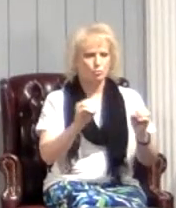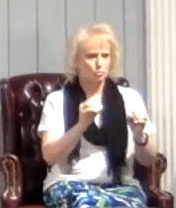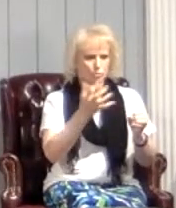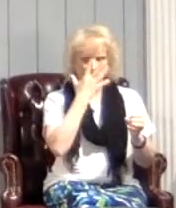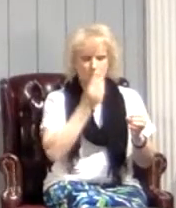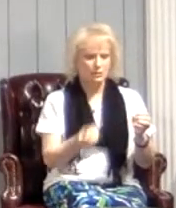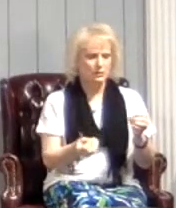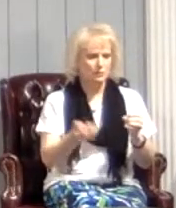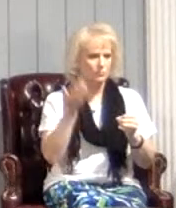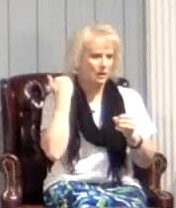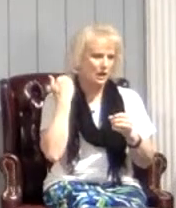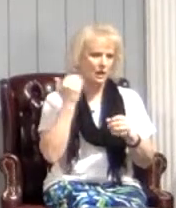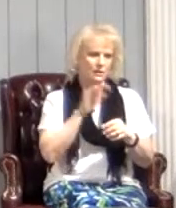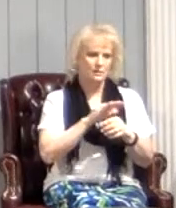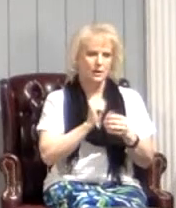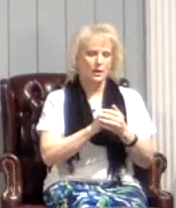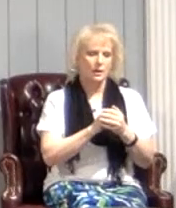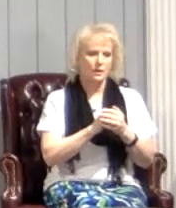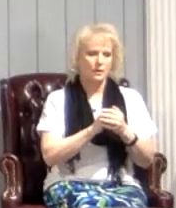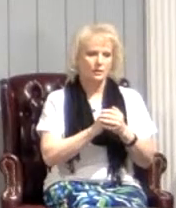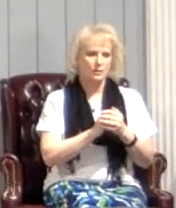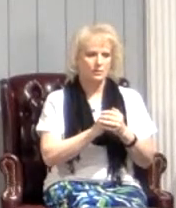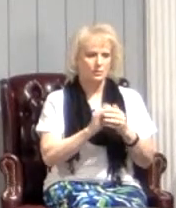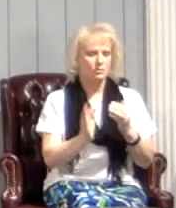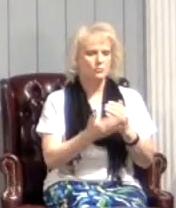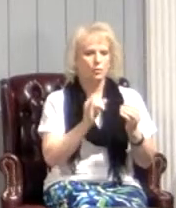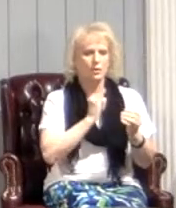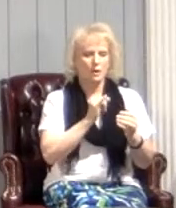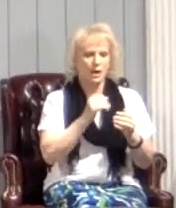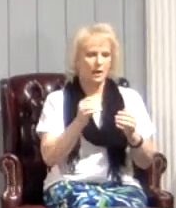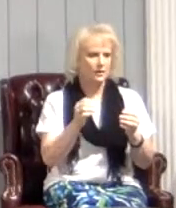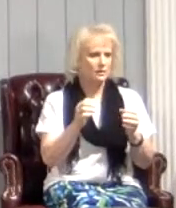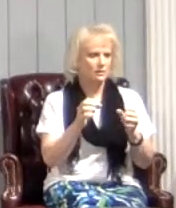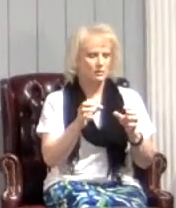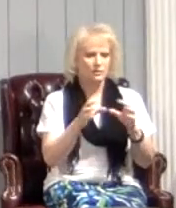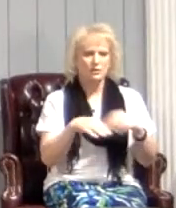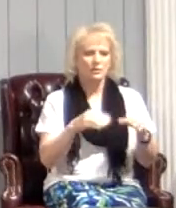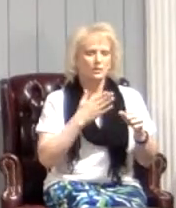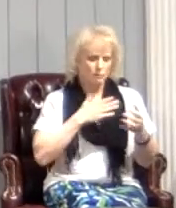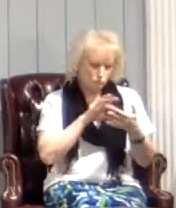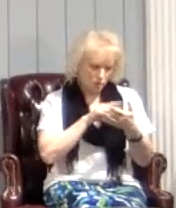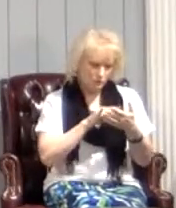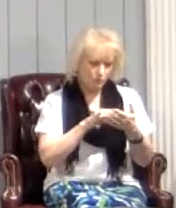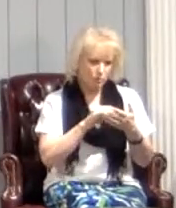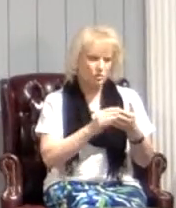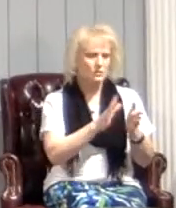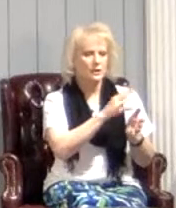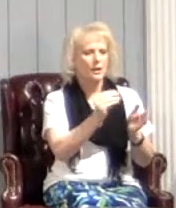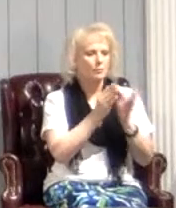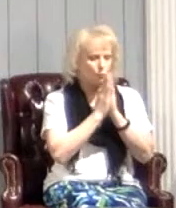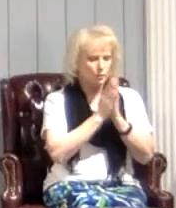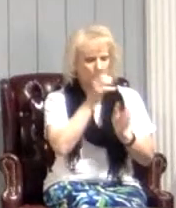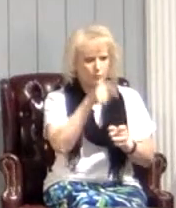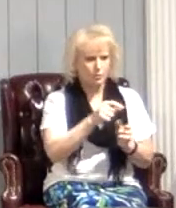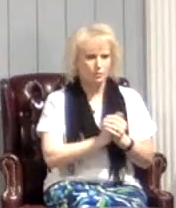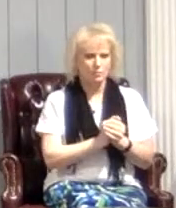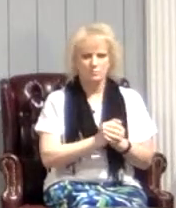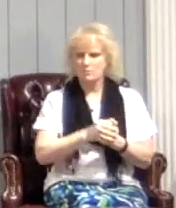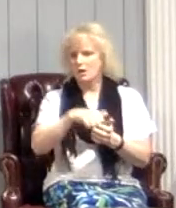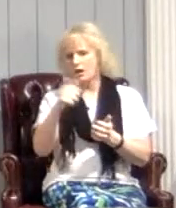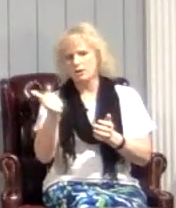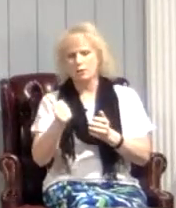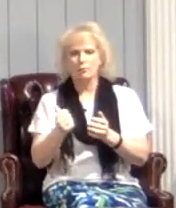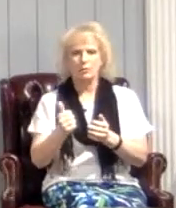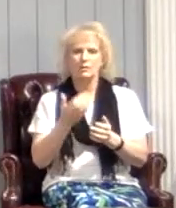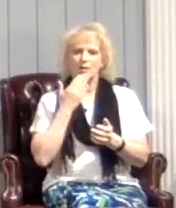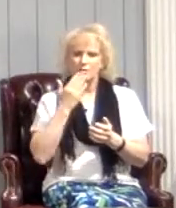I did my devotions and I prayed for you. Got zero sleep last night. Another one wrote back and said, "Thank